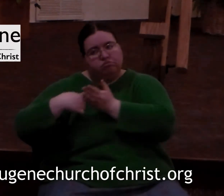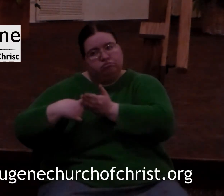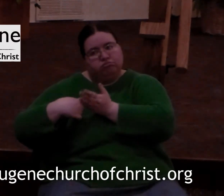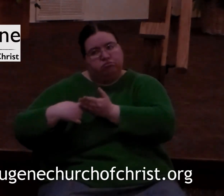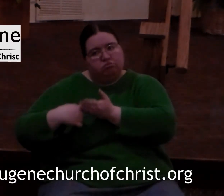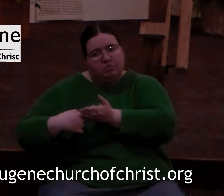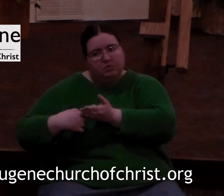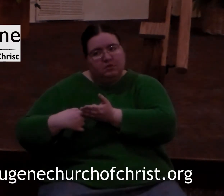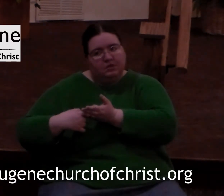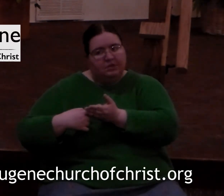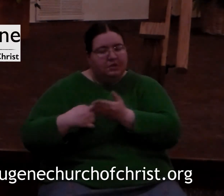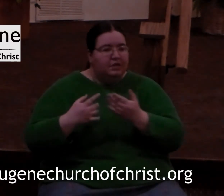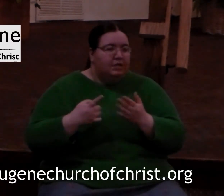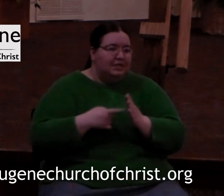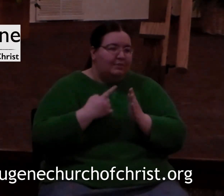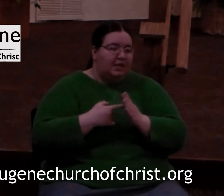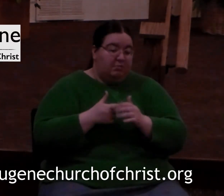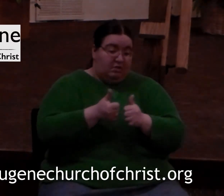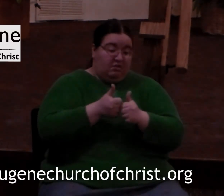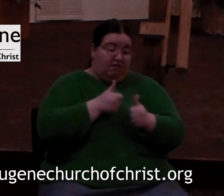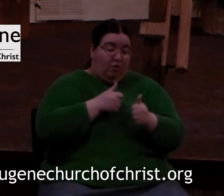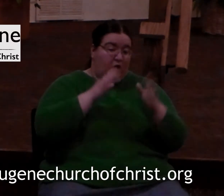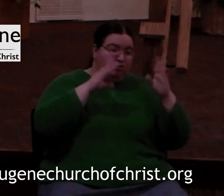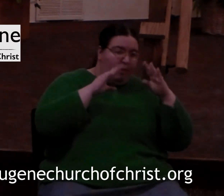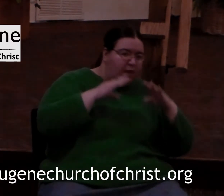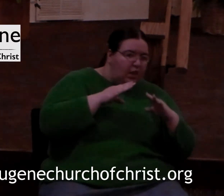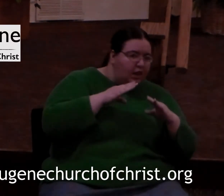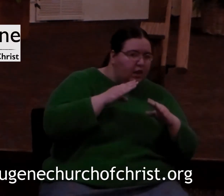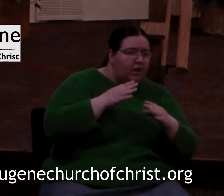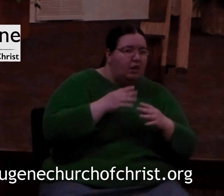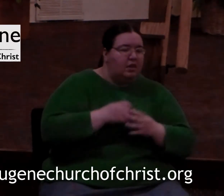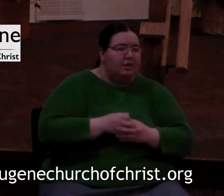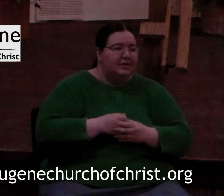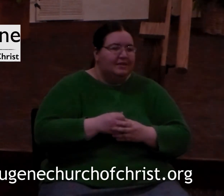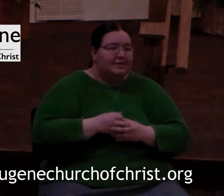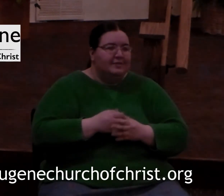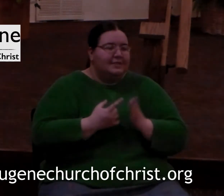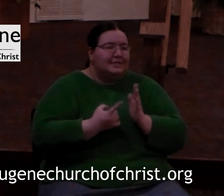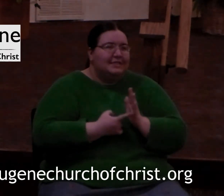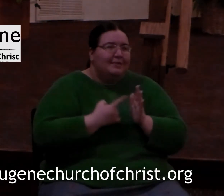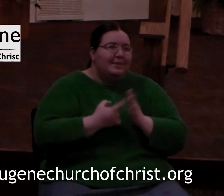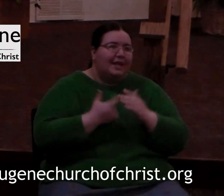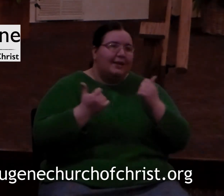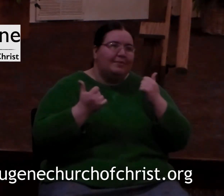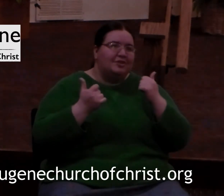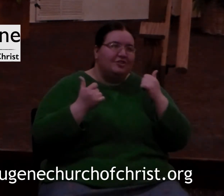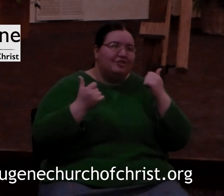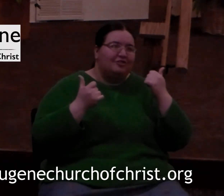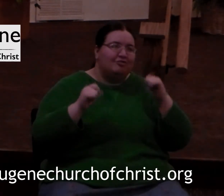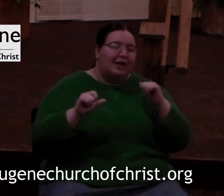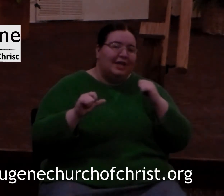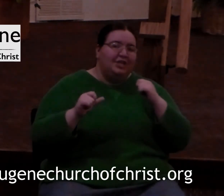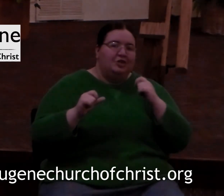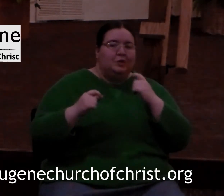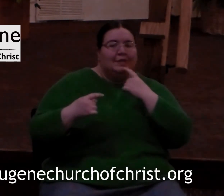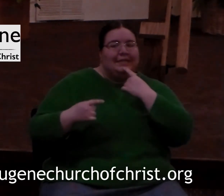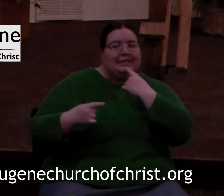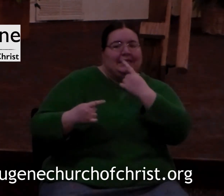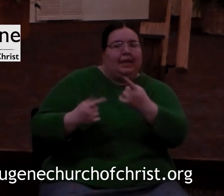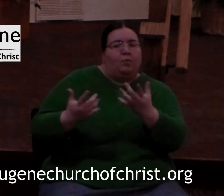it gets you out of trouble. Sometimes you're trying to tell the other person what they want to hear, maybe because you don't want pain that